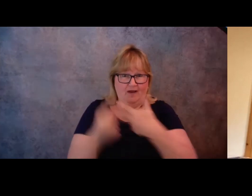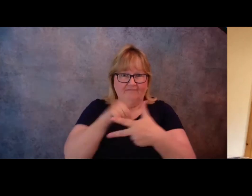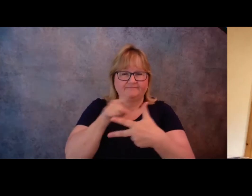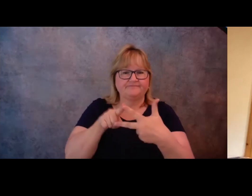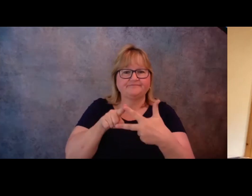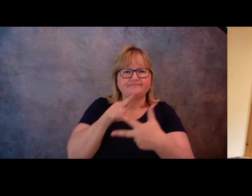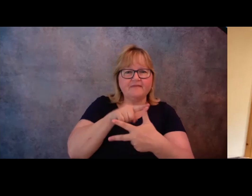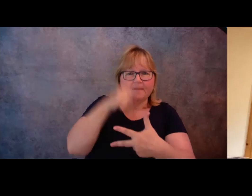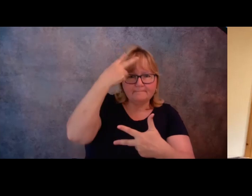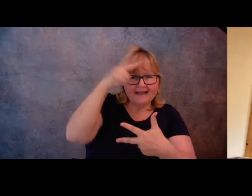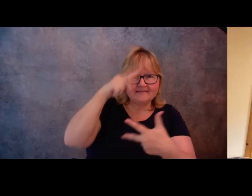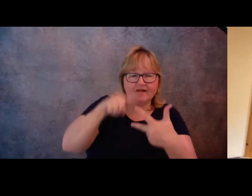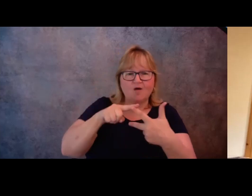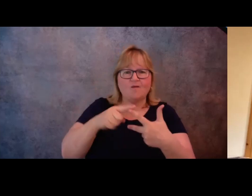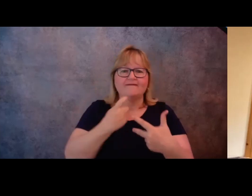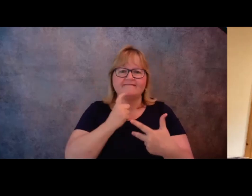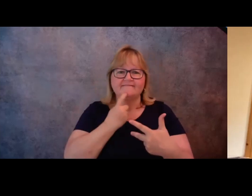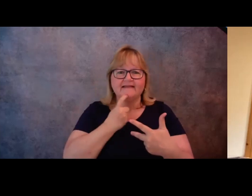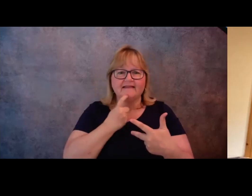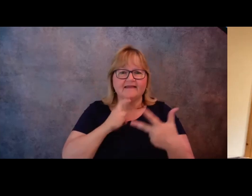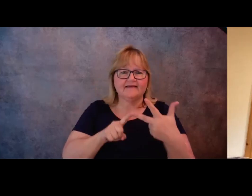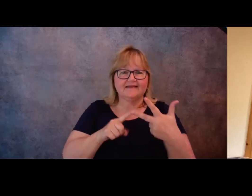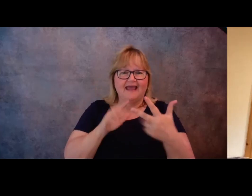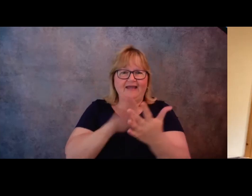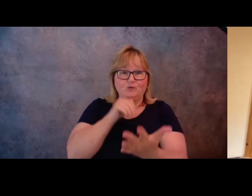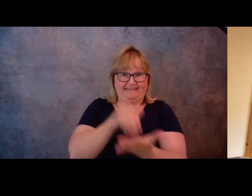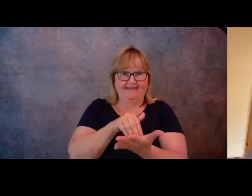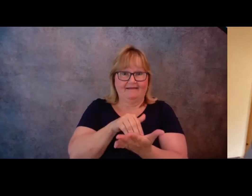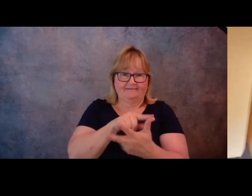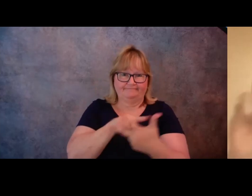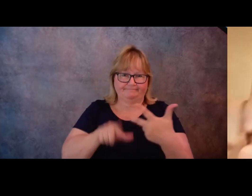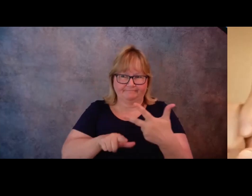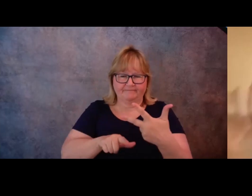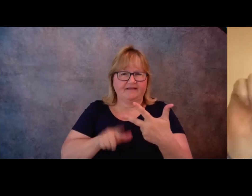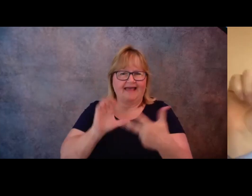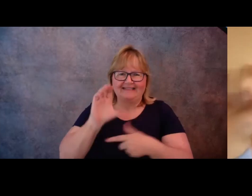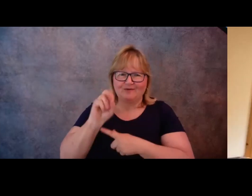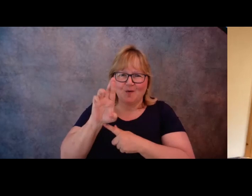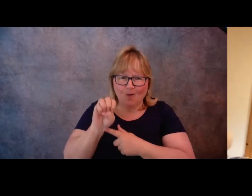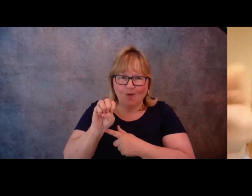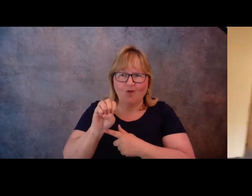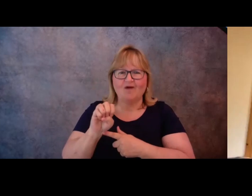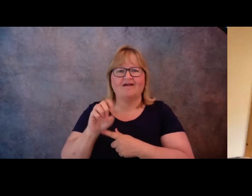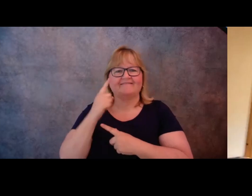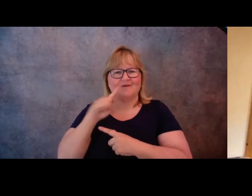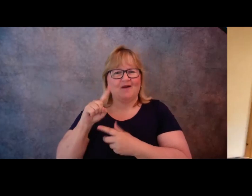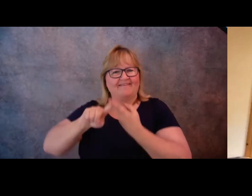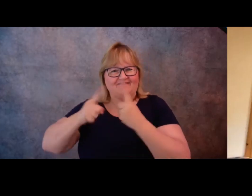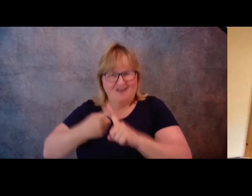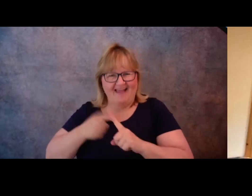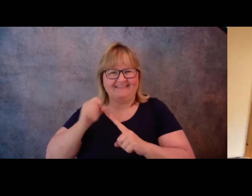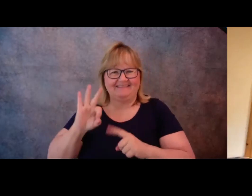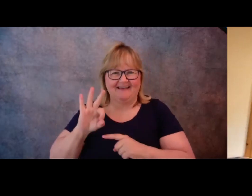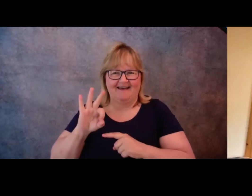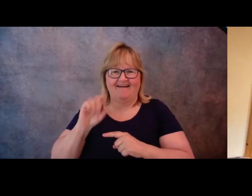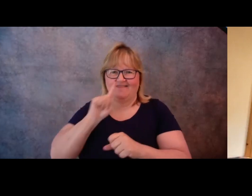Finland, and New Zealand. They are what's called the core of the Friends of the Mandate of the Special